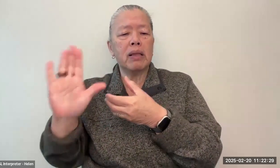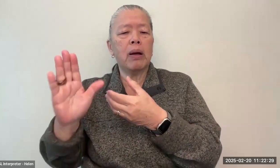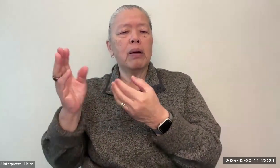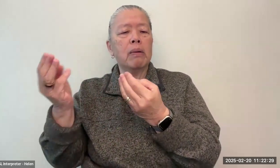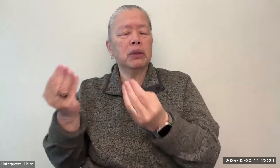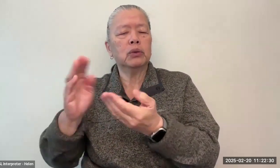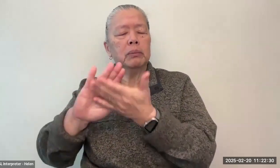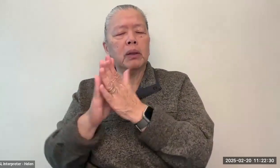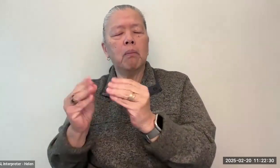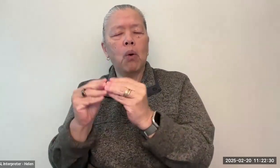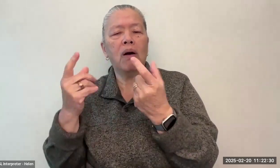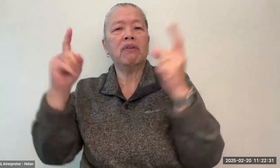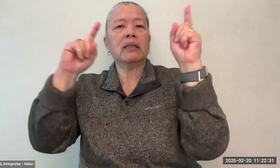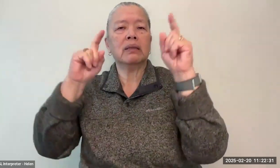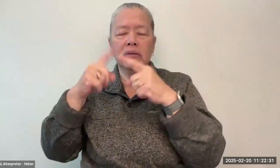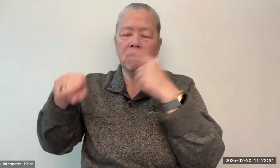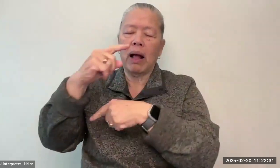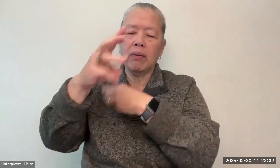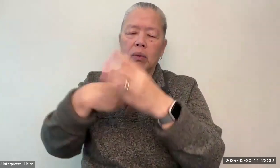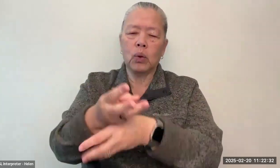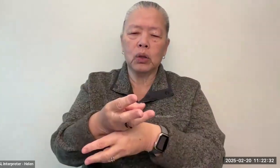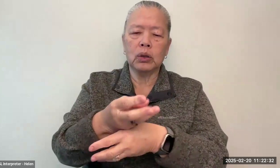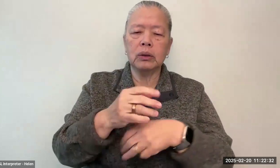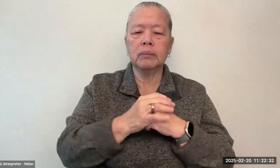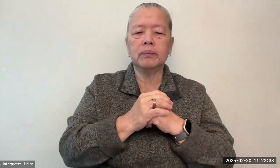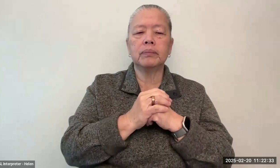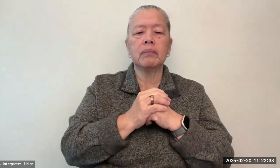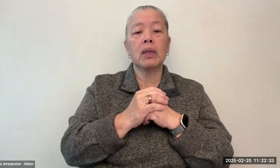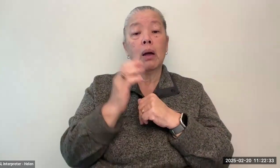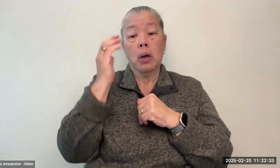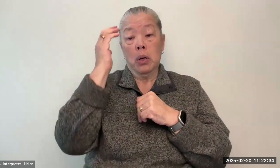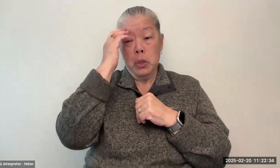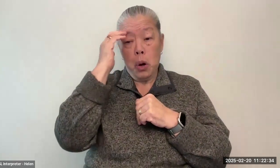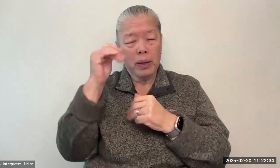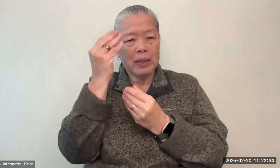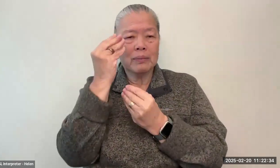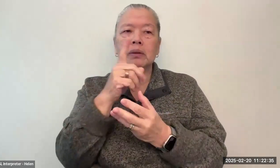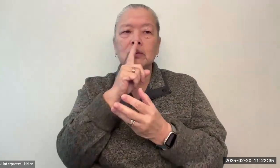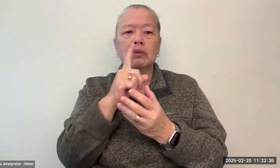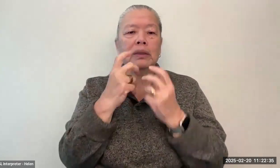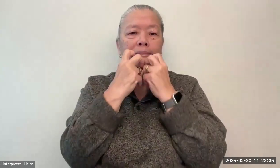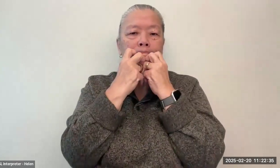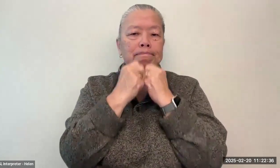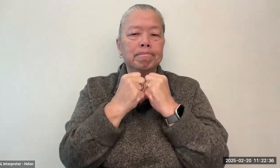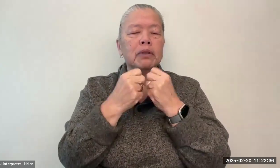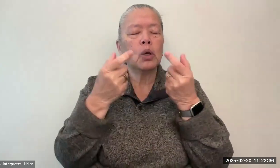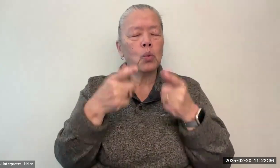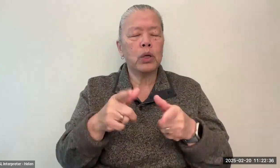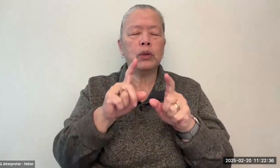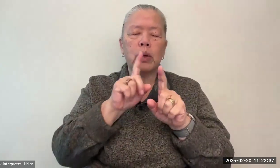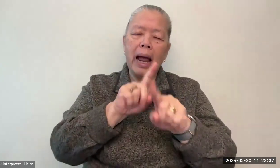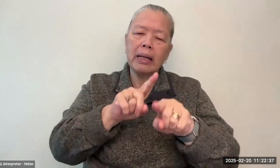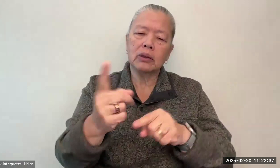around the world. Having working knowledge of this information will be invaluable when answering questions or